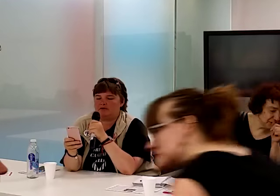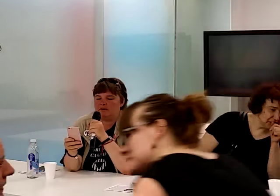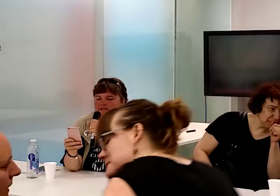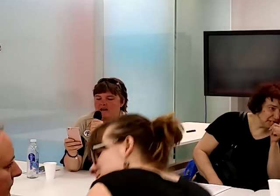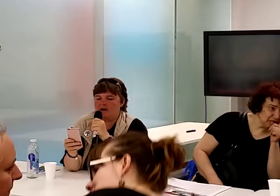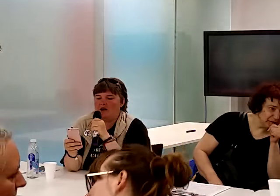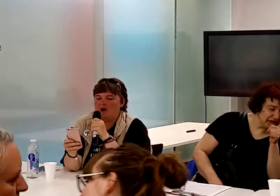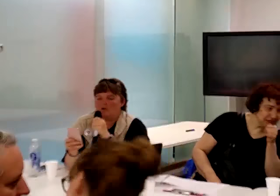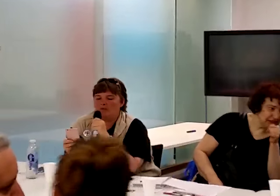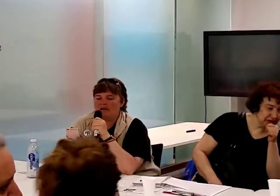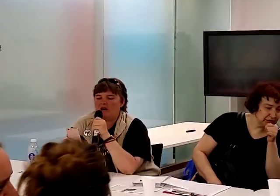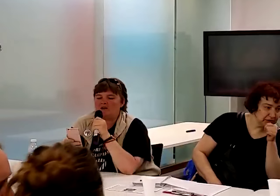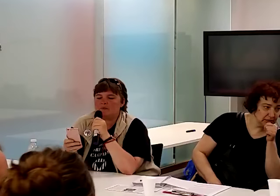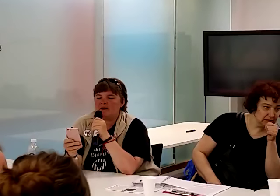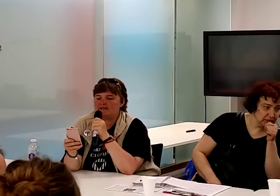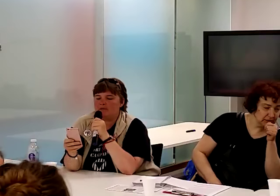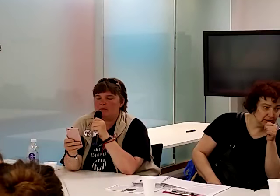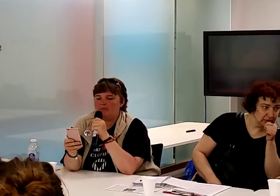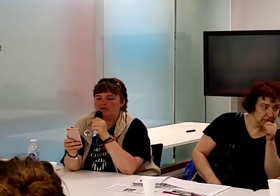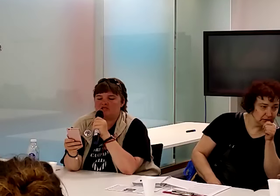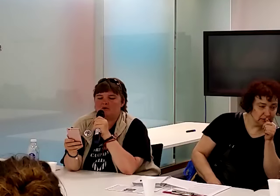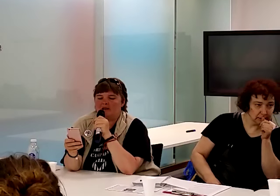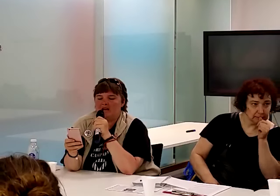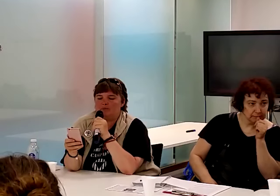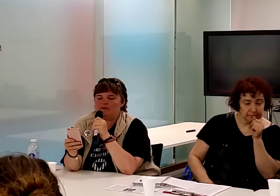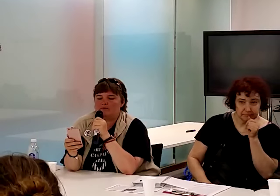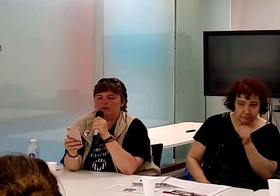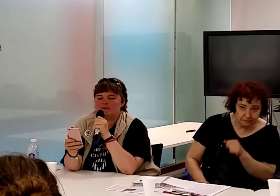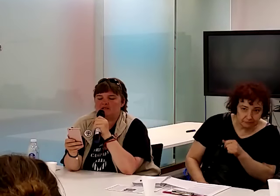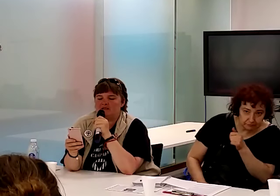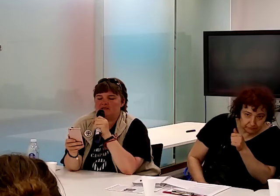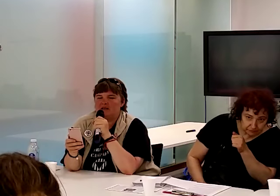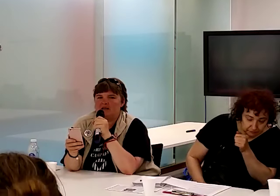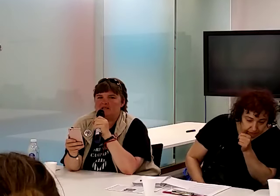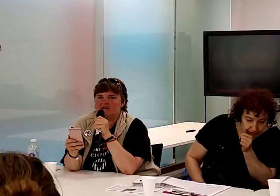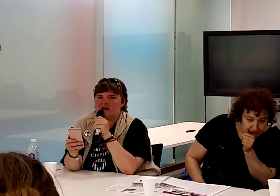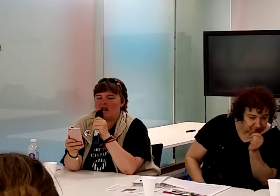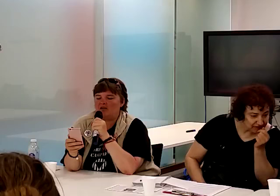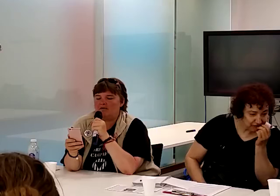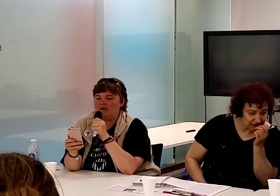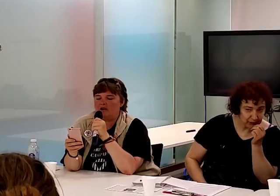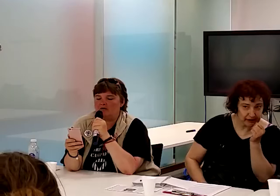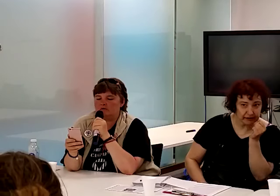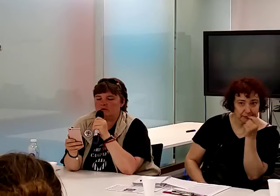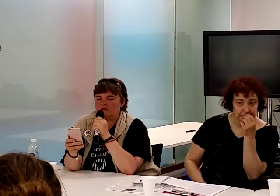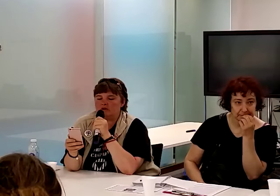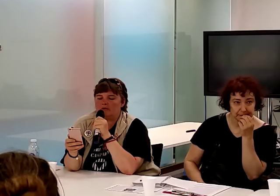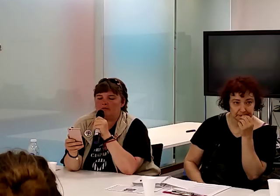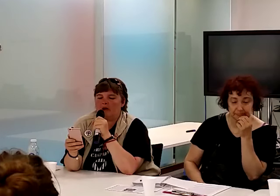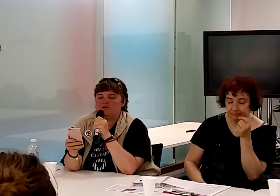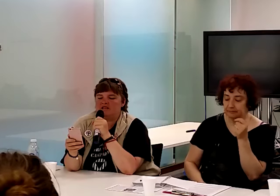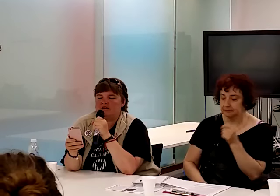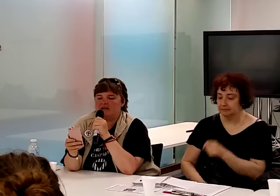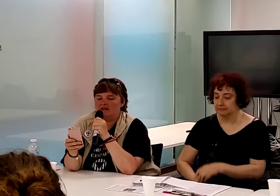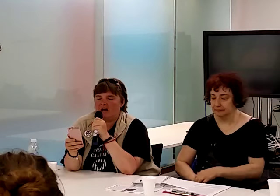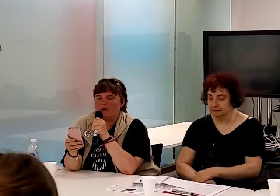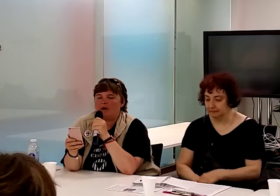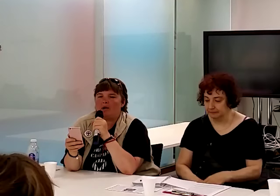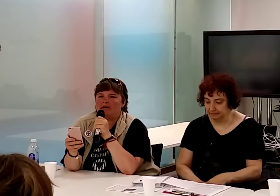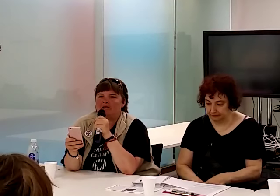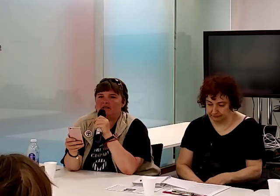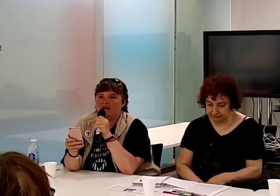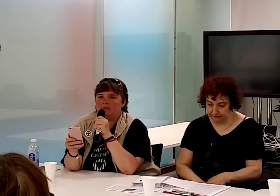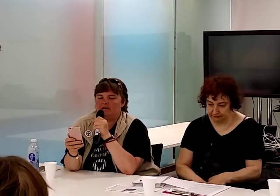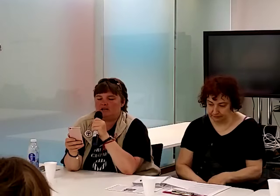There's a post I want to read out. We've been asked by some members who are Labour supporters to clarify the rules on voting